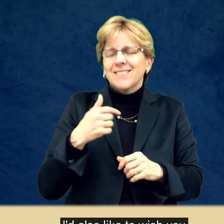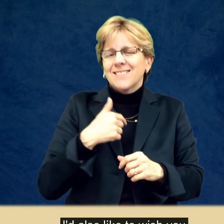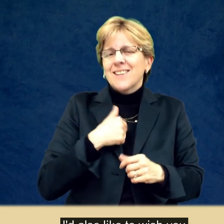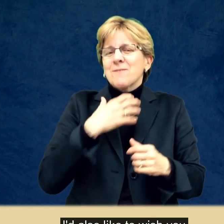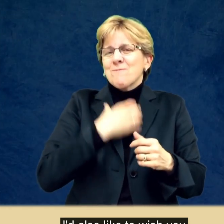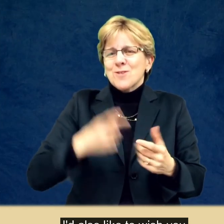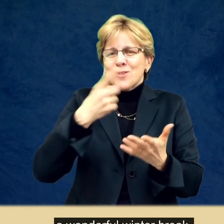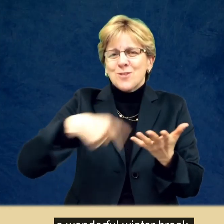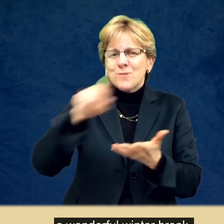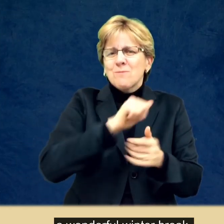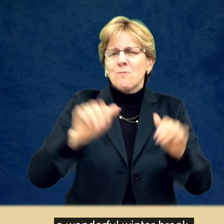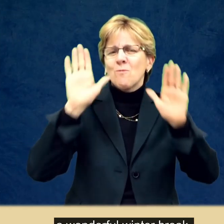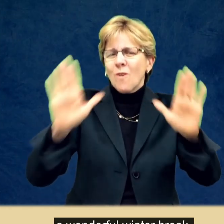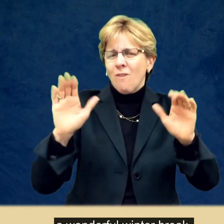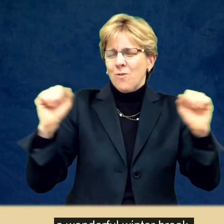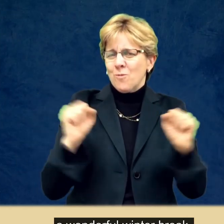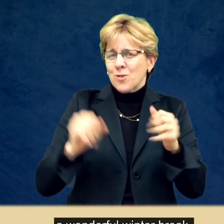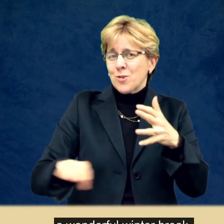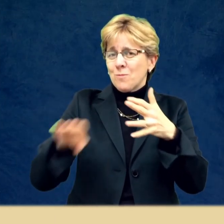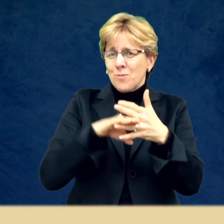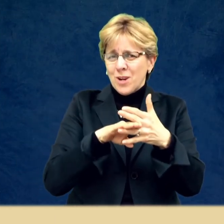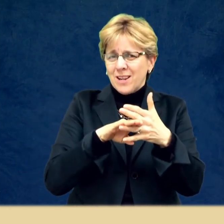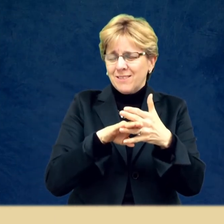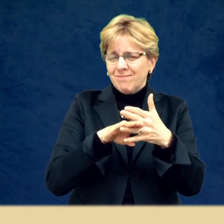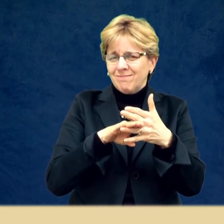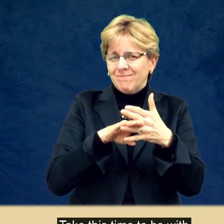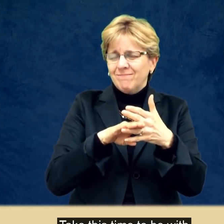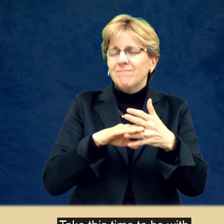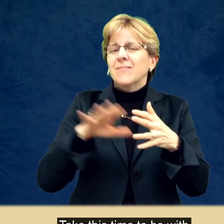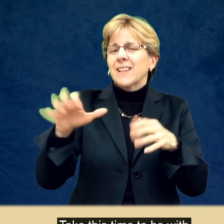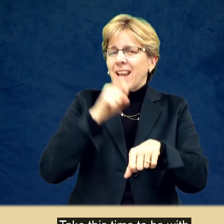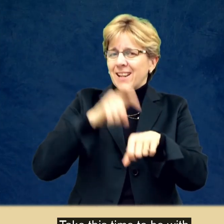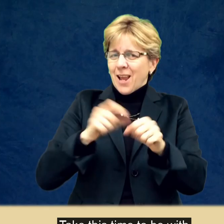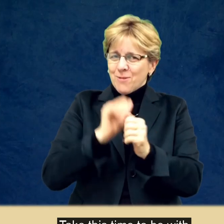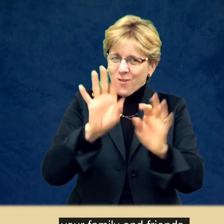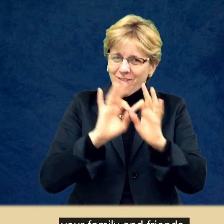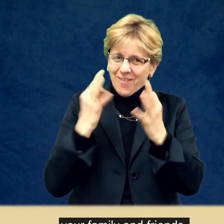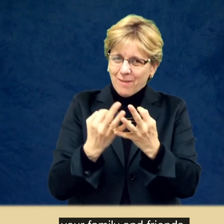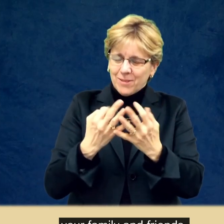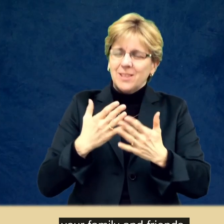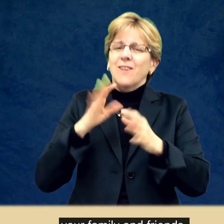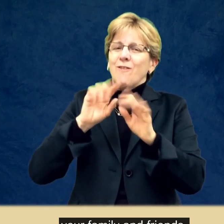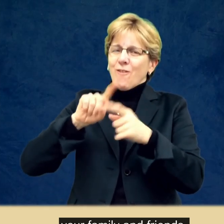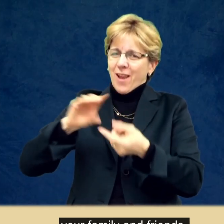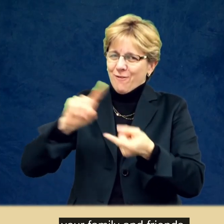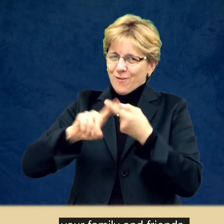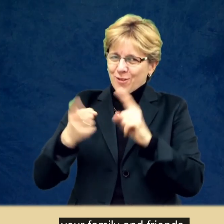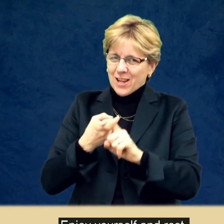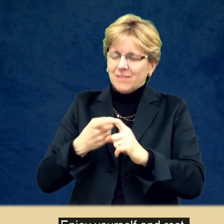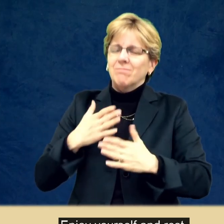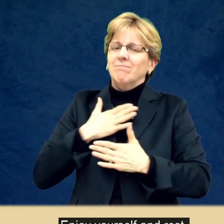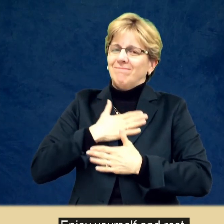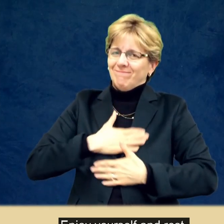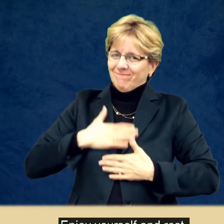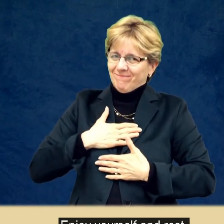to wish you a wonderful winter break. Take this time to be with your family and friends. Enjoy yourself